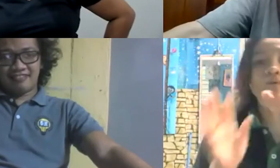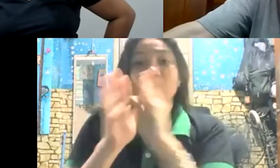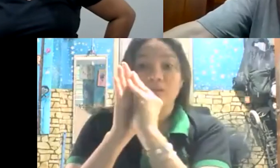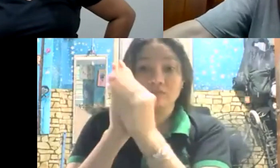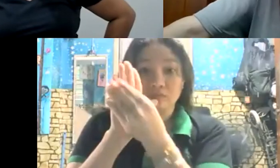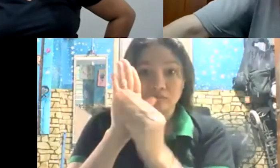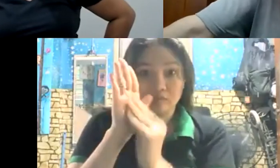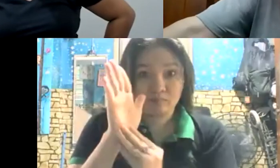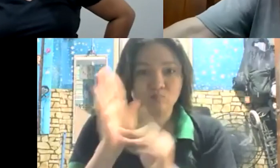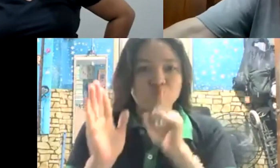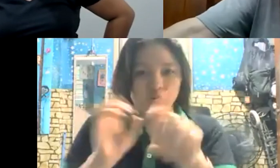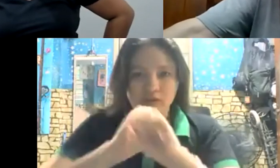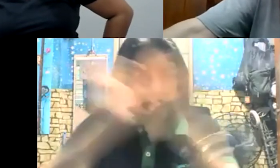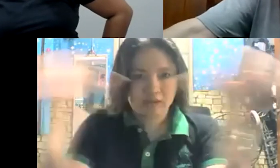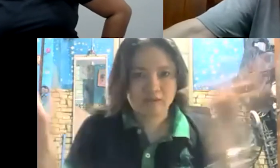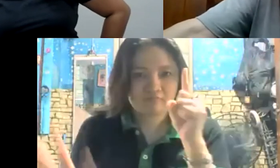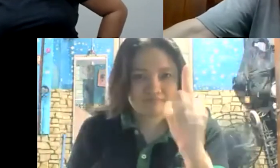Yeah, based on hand shape,